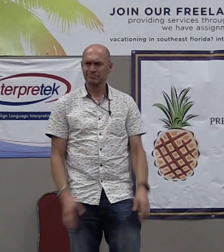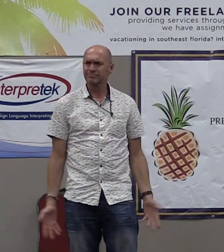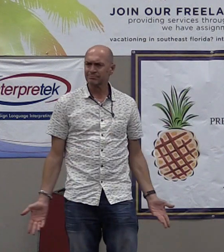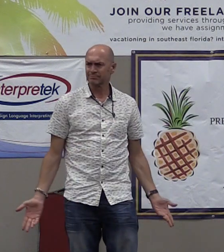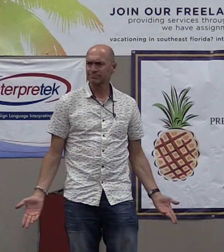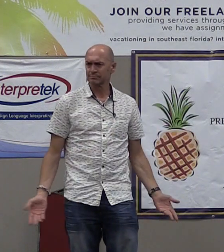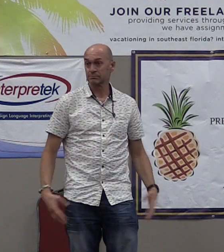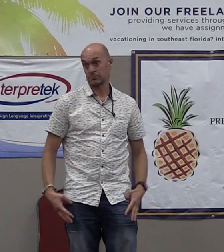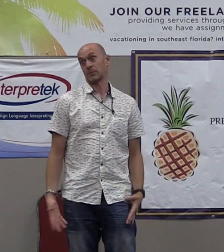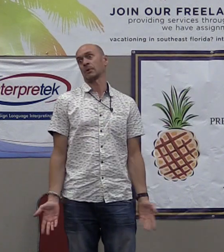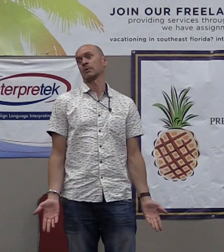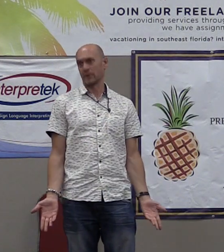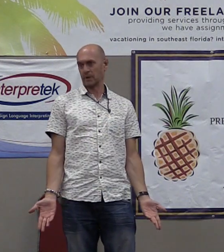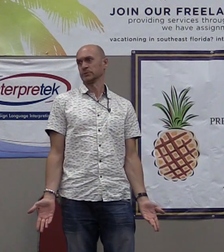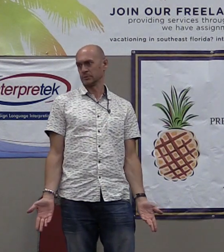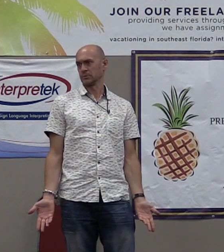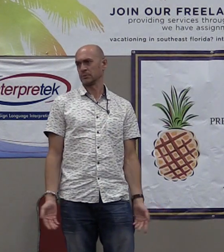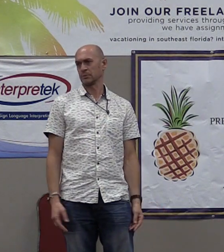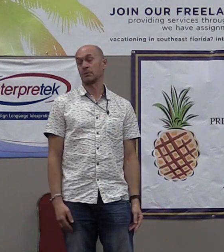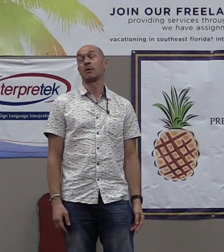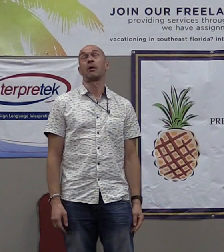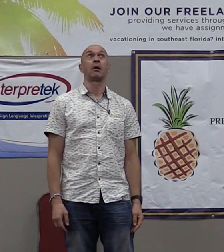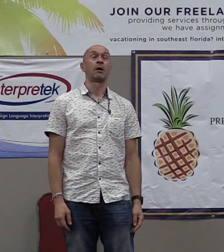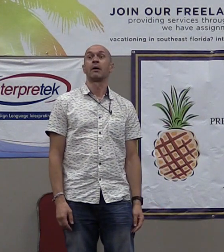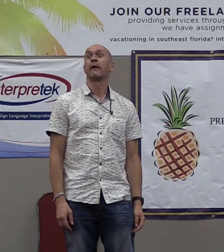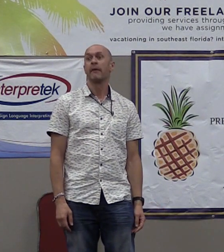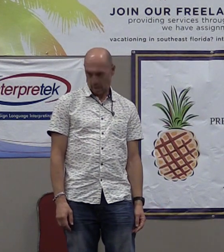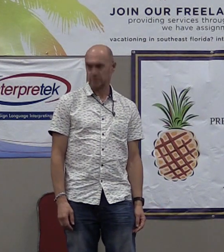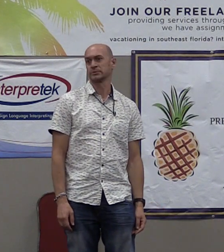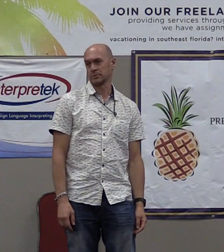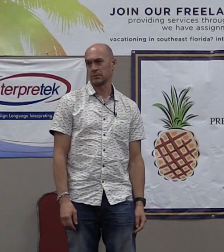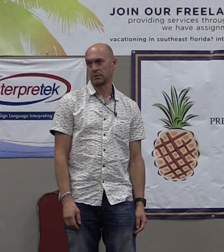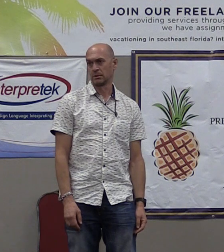facial and body language like this. Oh yeah, yes. Oh yeah.